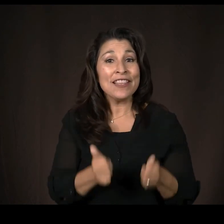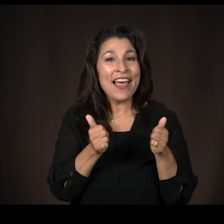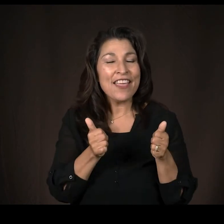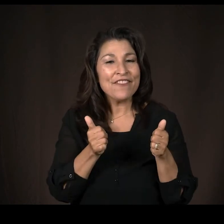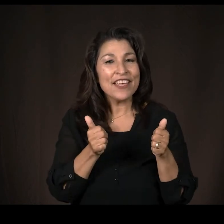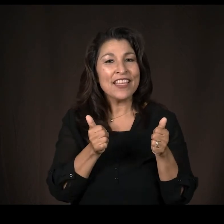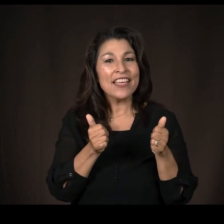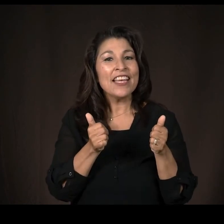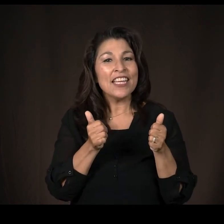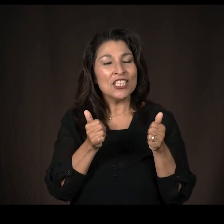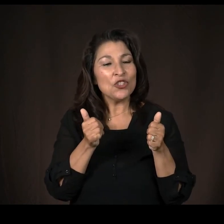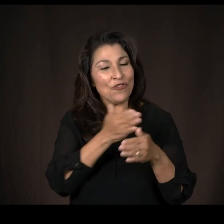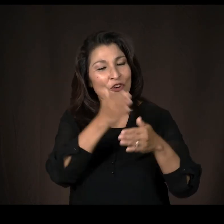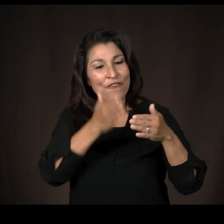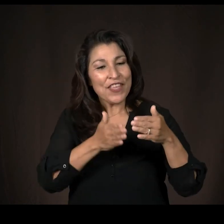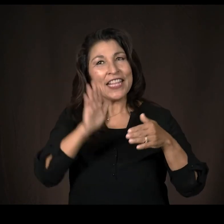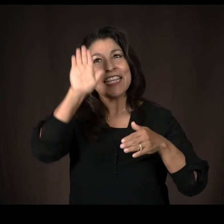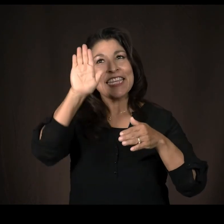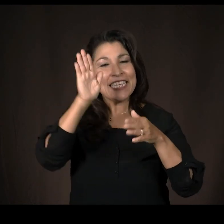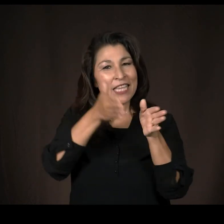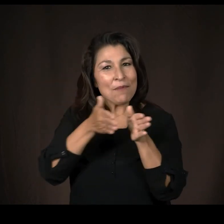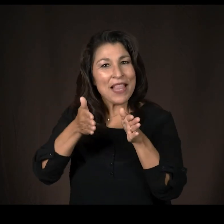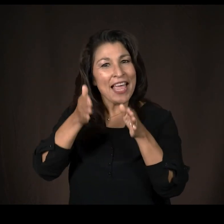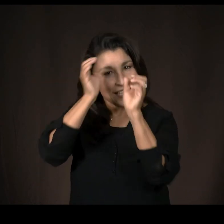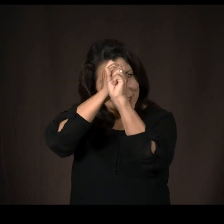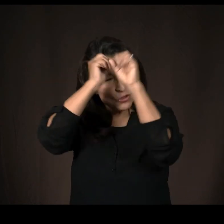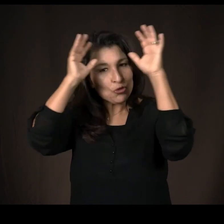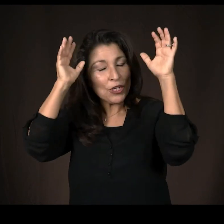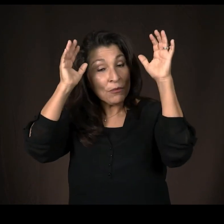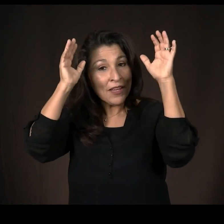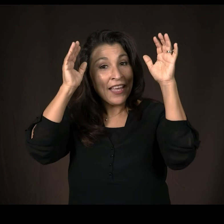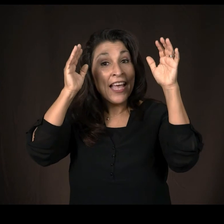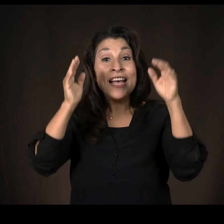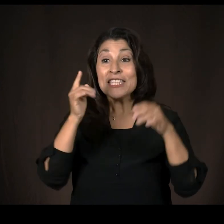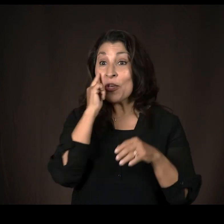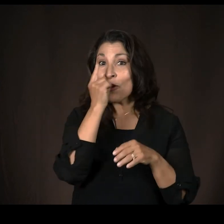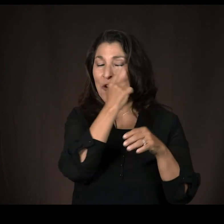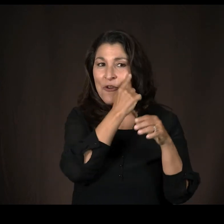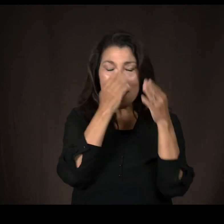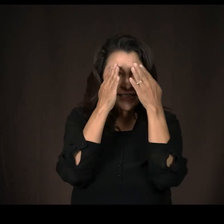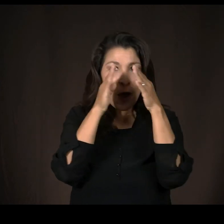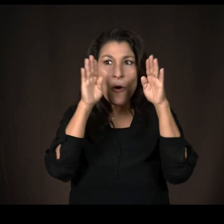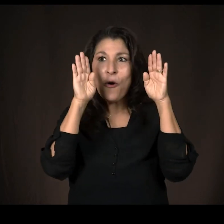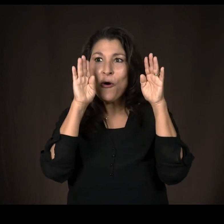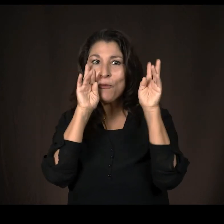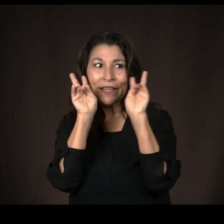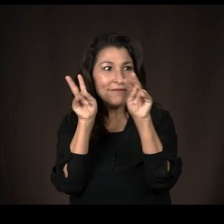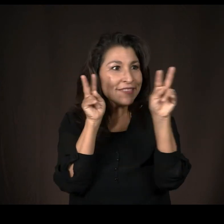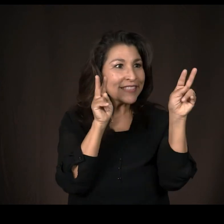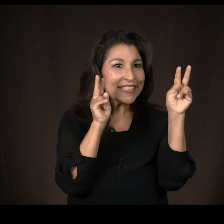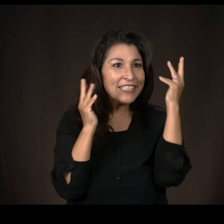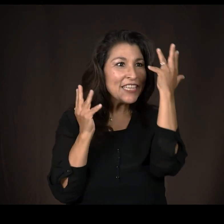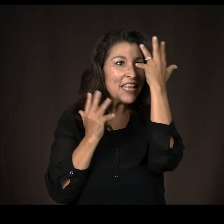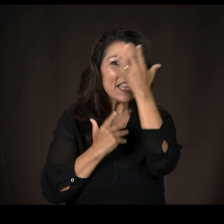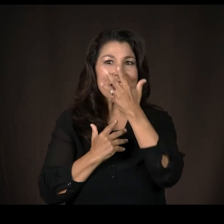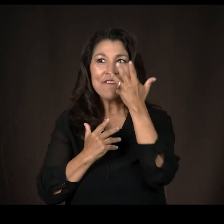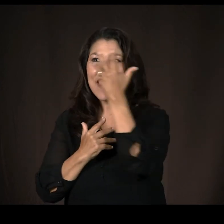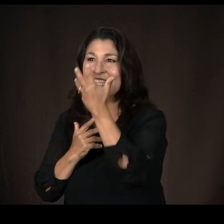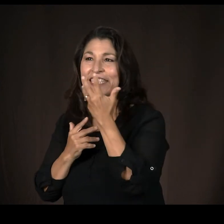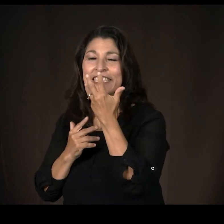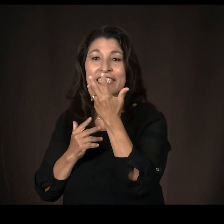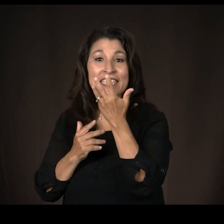life to fulfill his plan and dream. So open your eyes and see the faces of people around